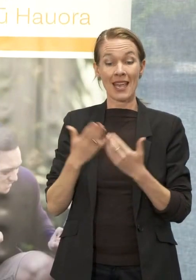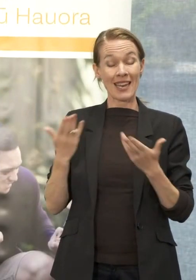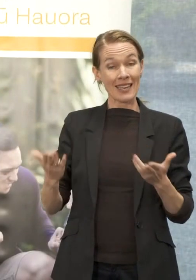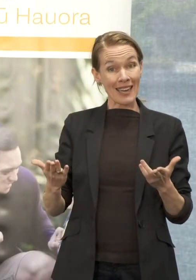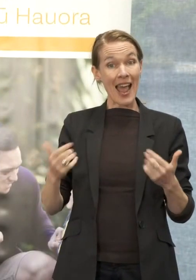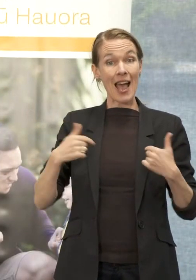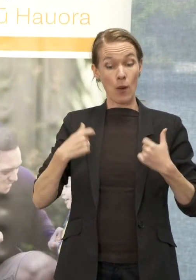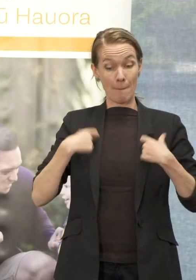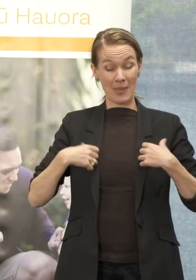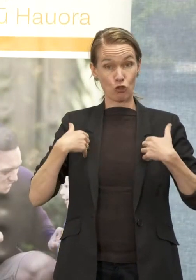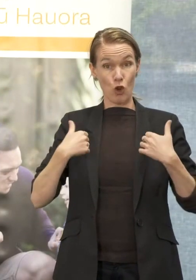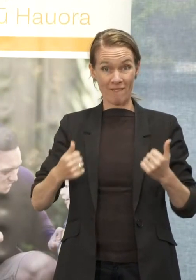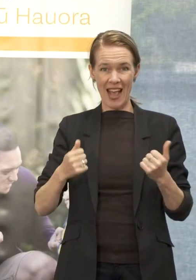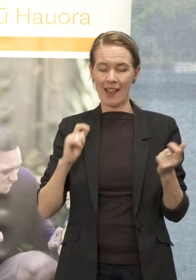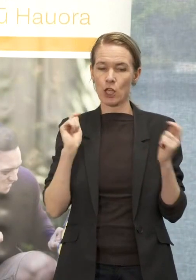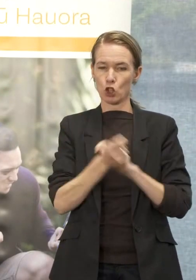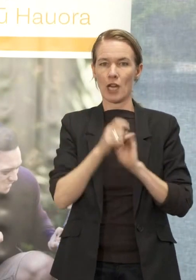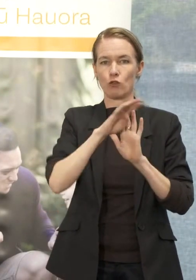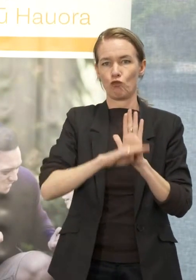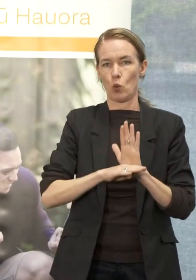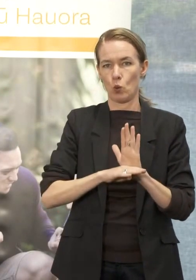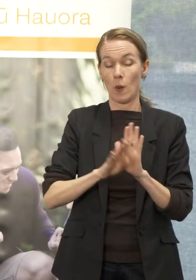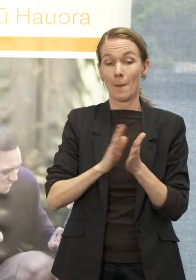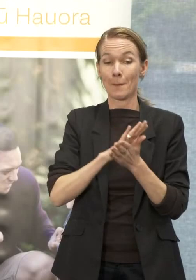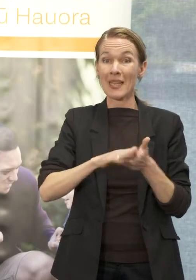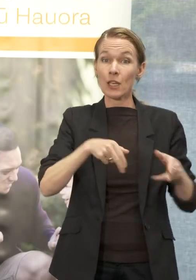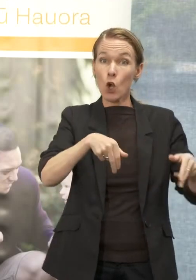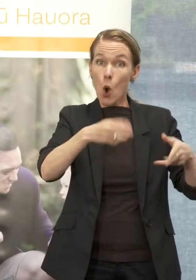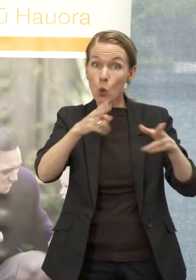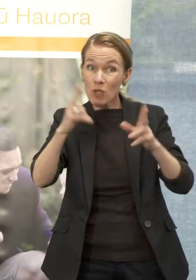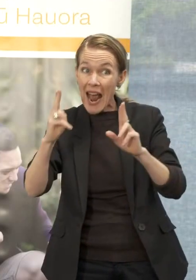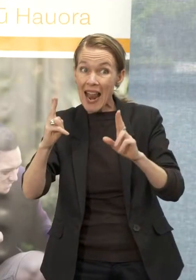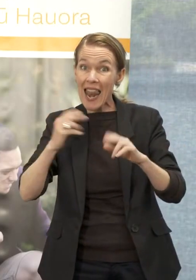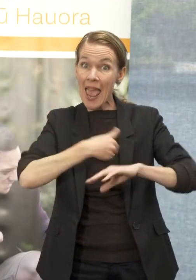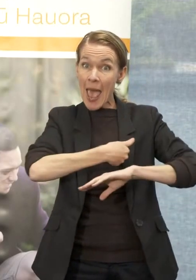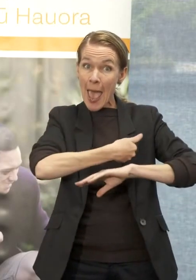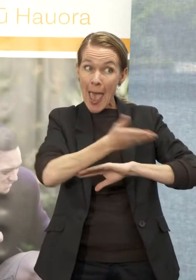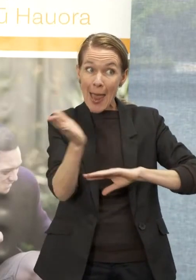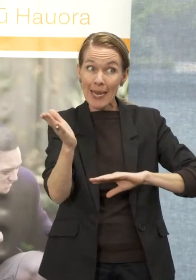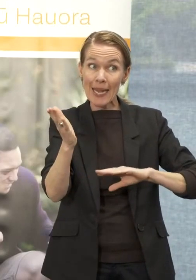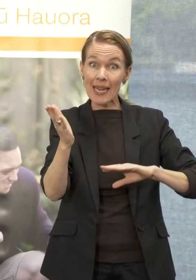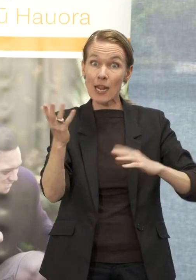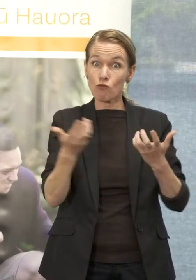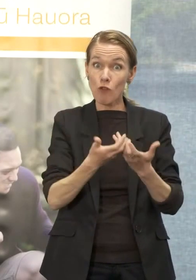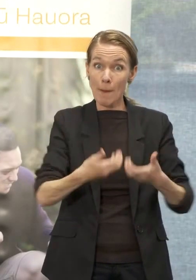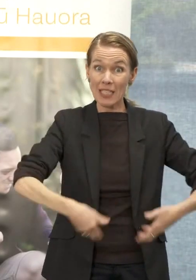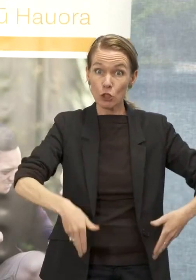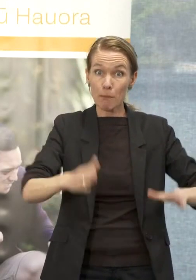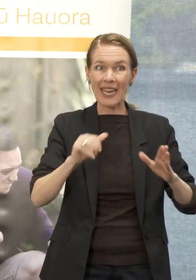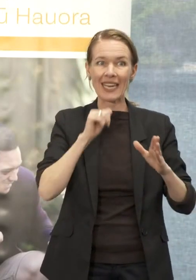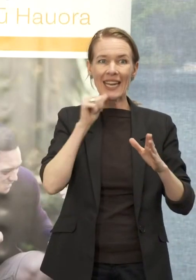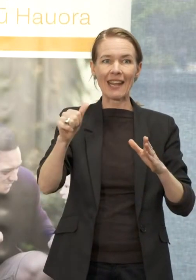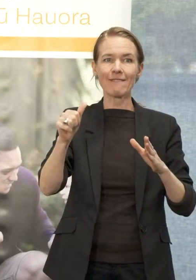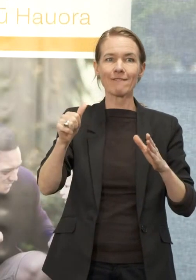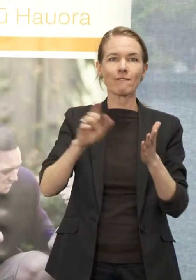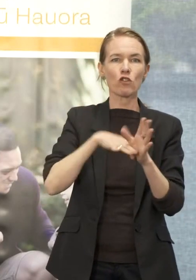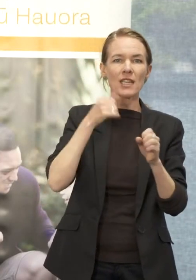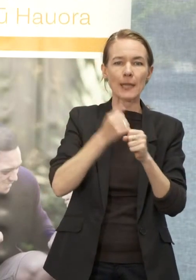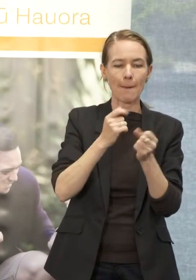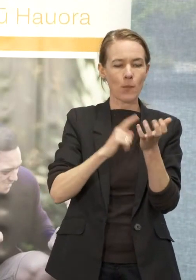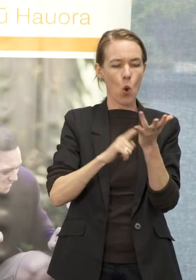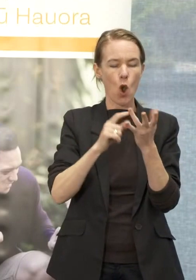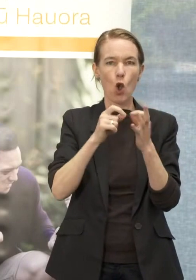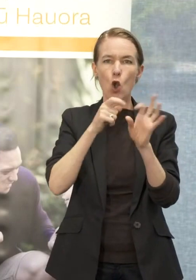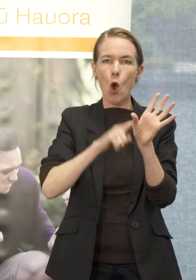all bins in public areas must be no-touch, and all rubbish must be securely sealed in